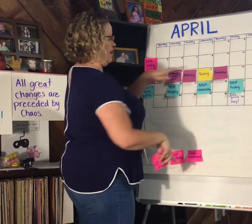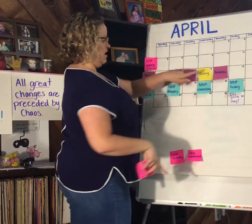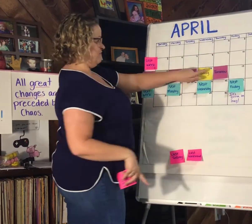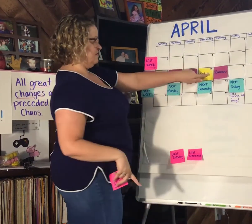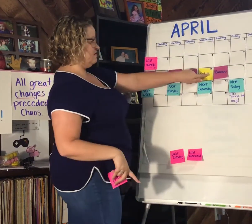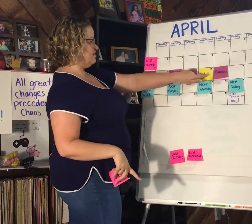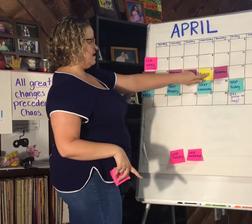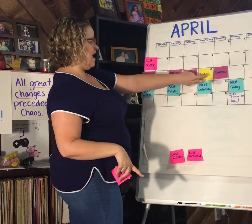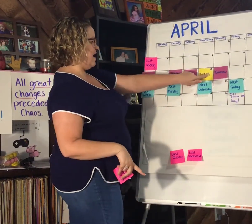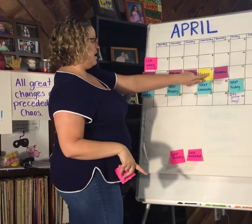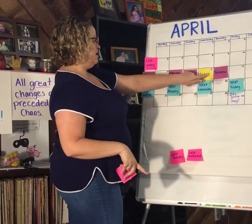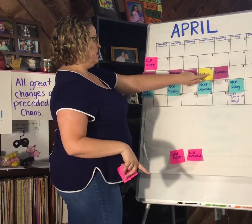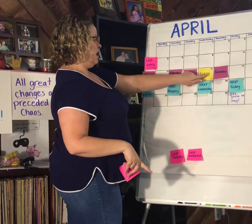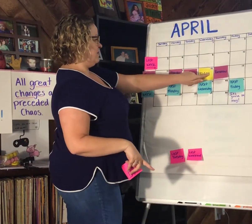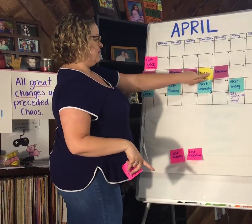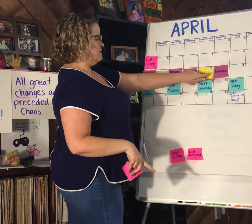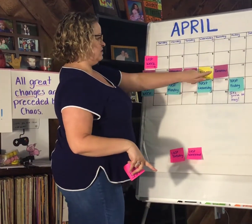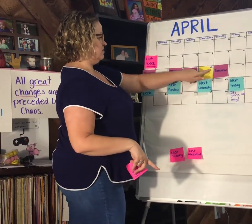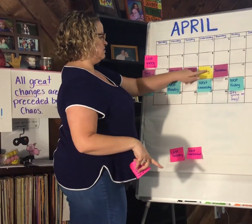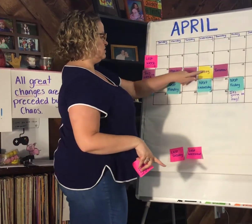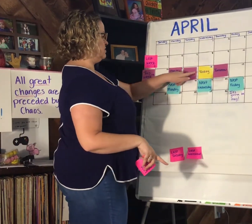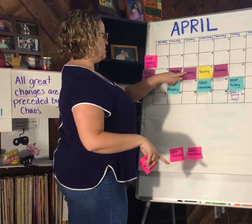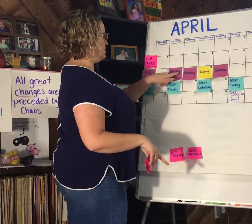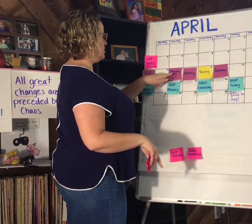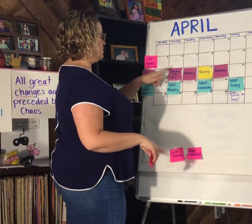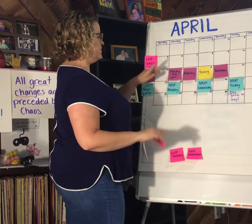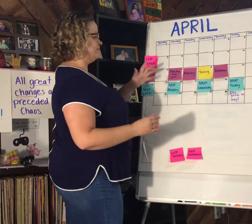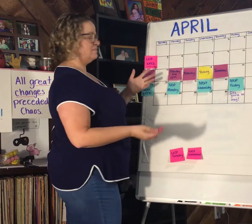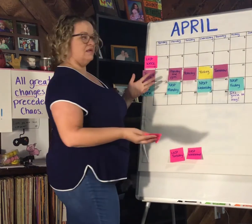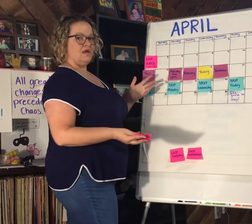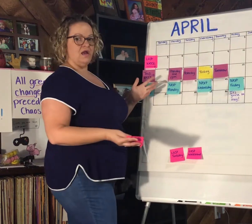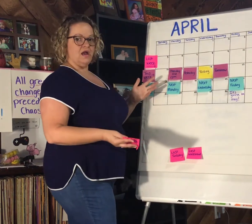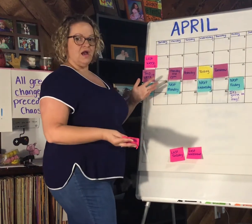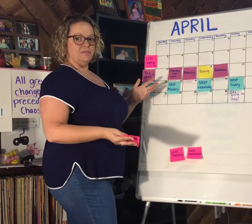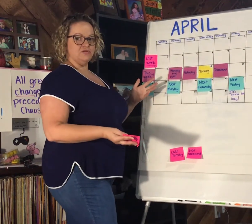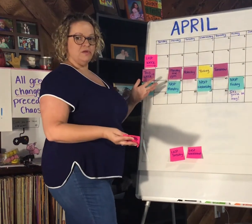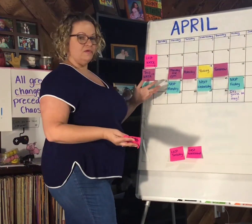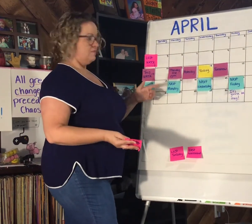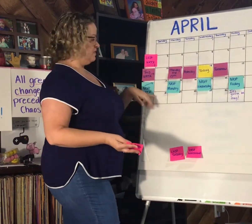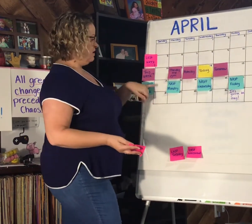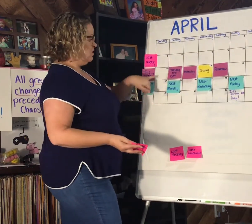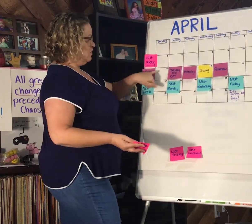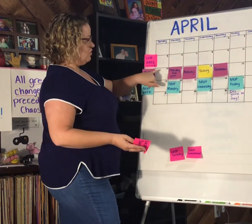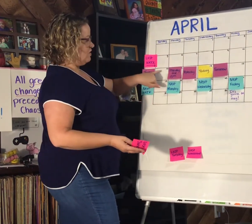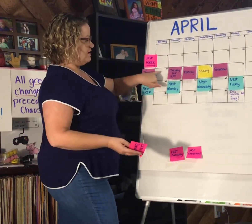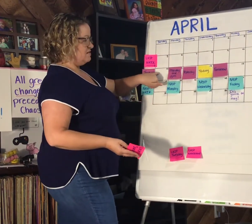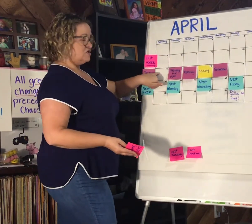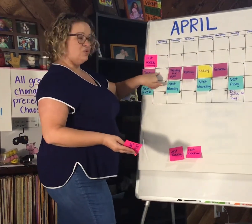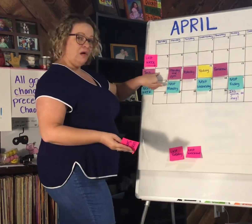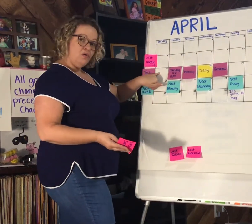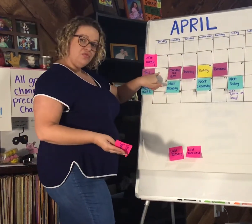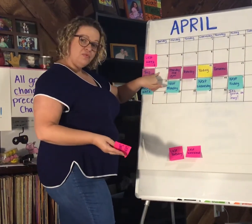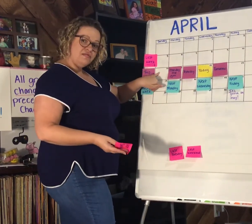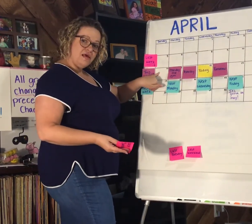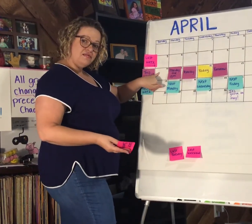if this is today, I'm going to go do. I'm in trouble. Do you mean the 12th was last